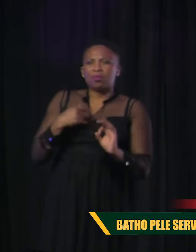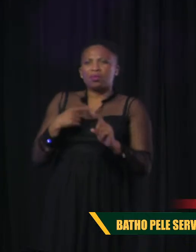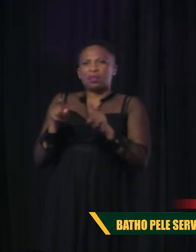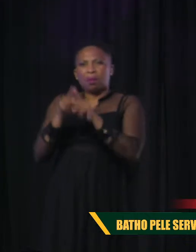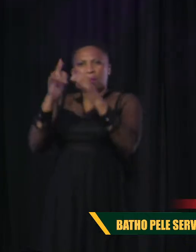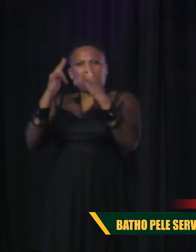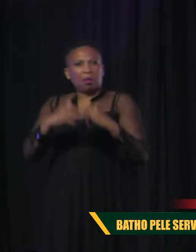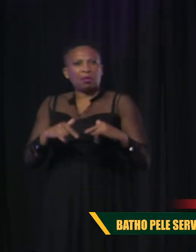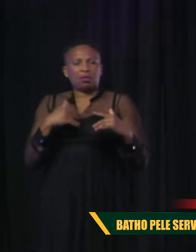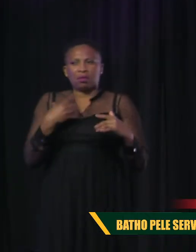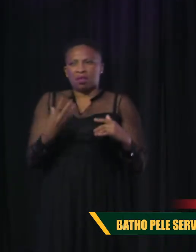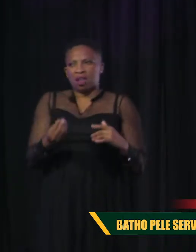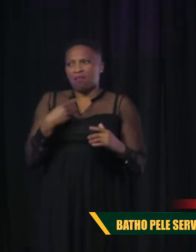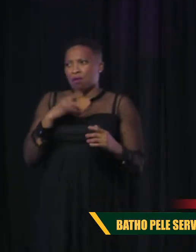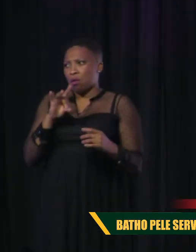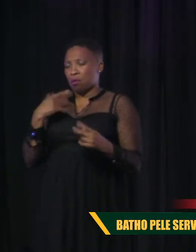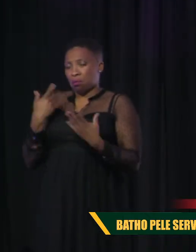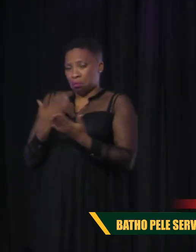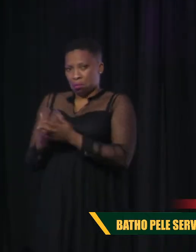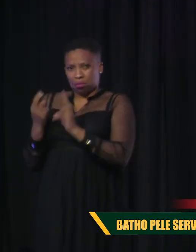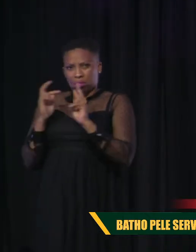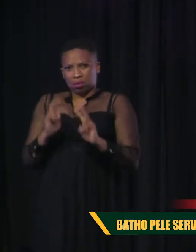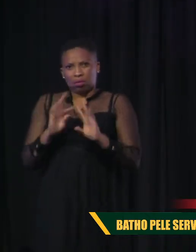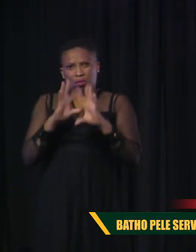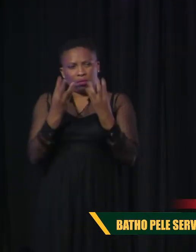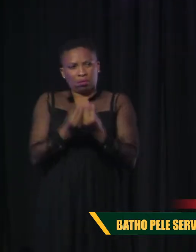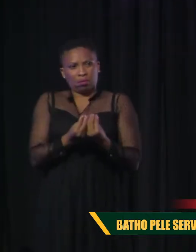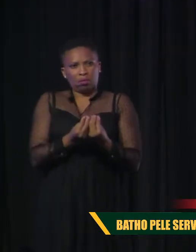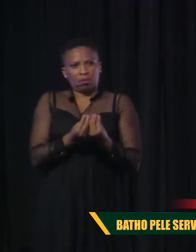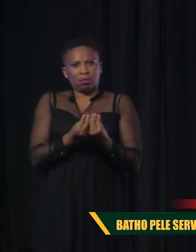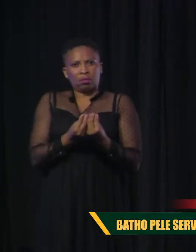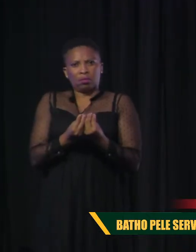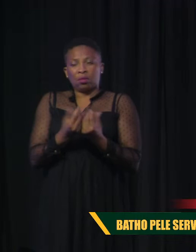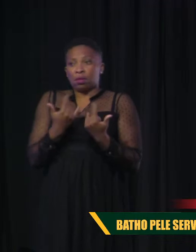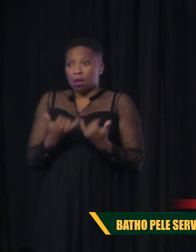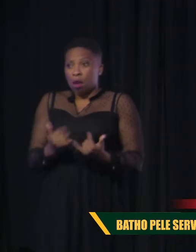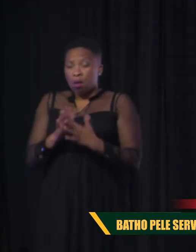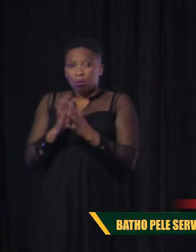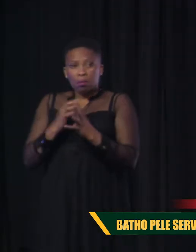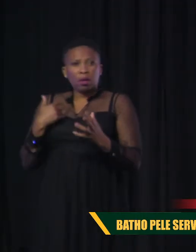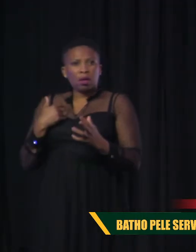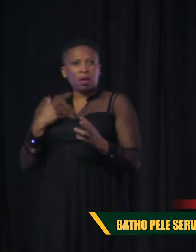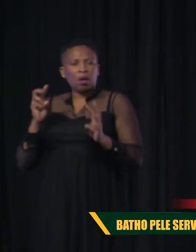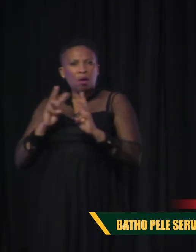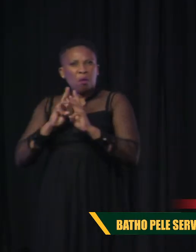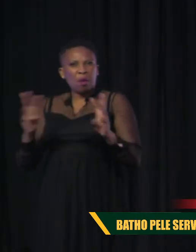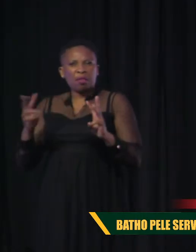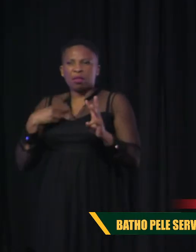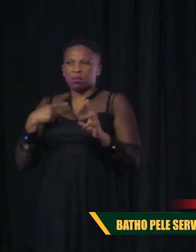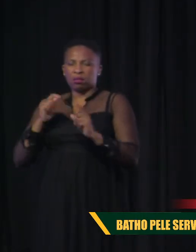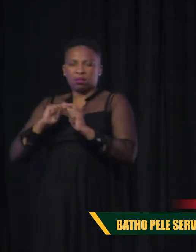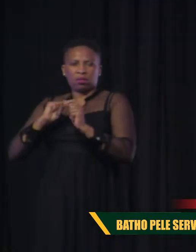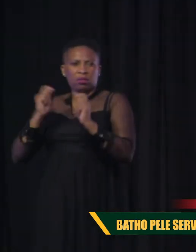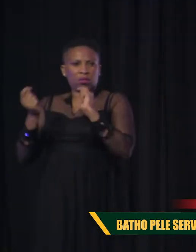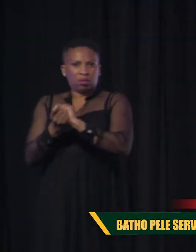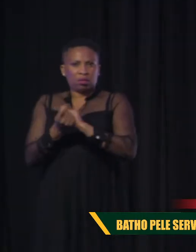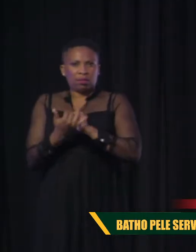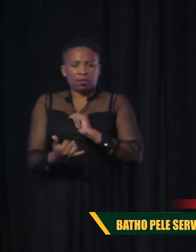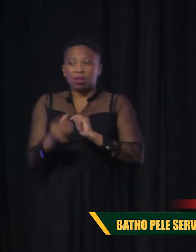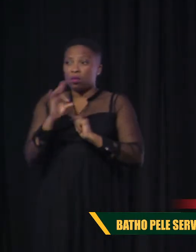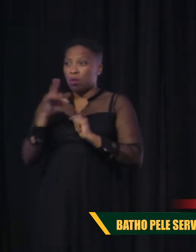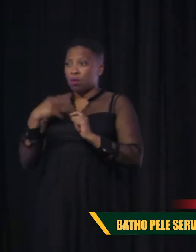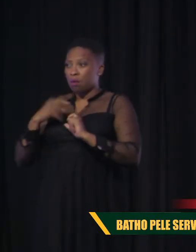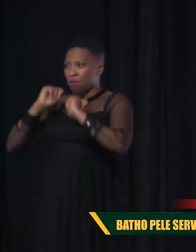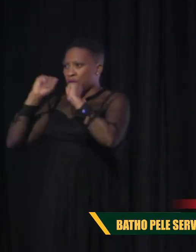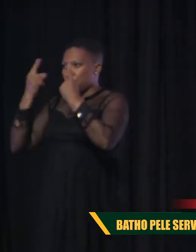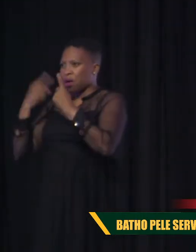and all that, as you see what's going on out there due to the climate change. So we must internalize that. As you wake up every day